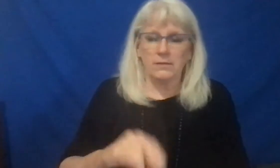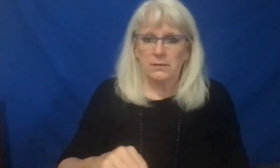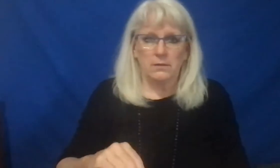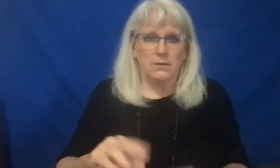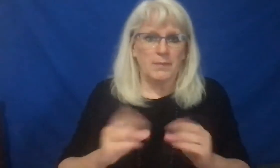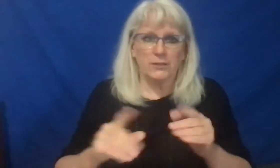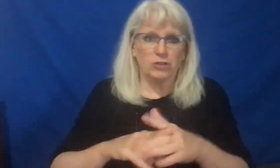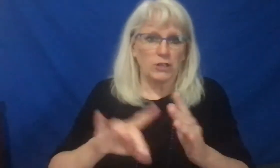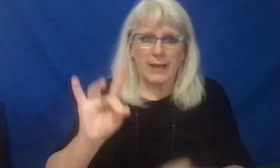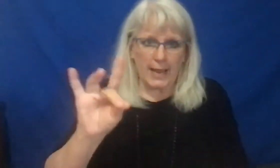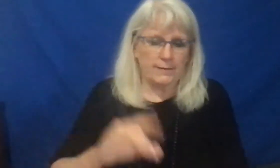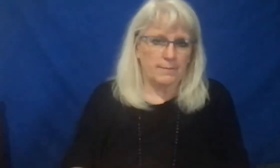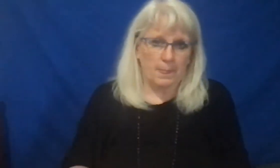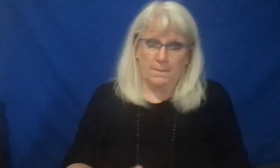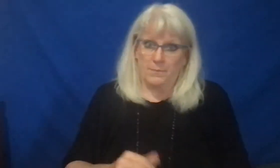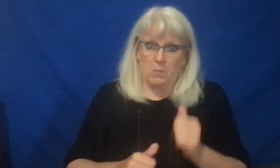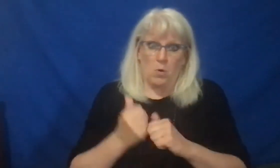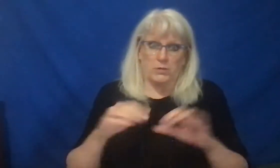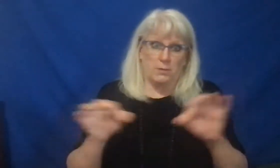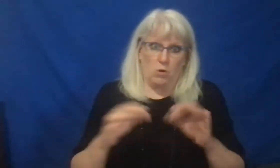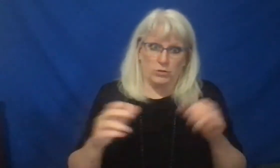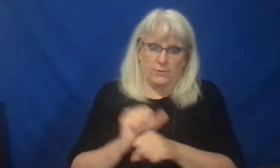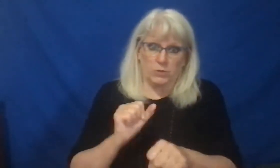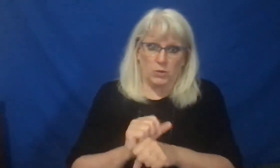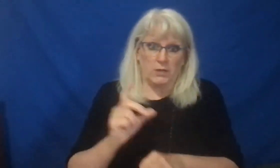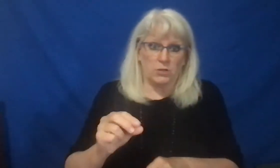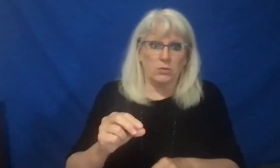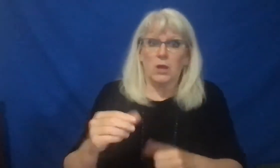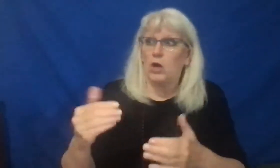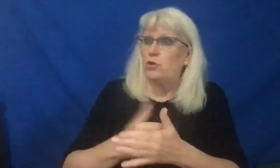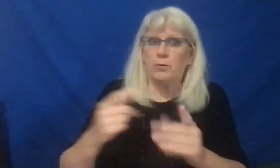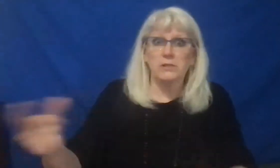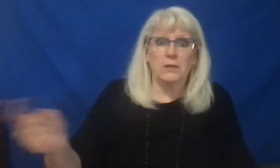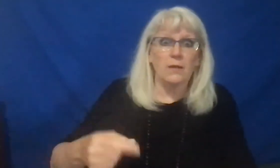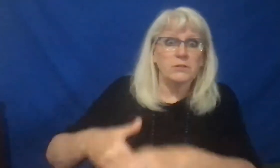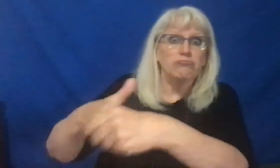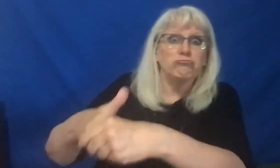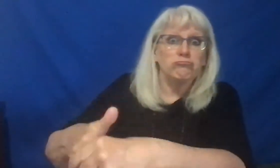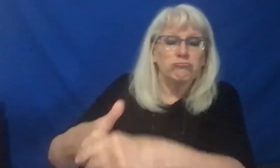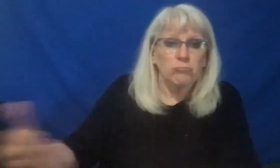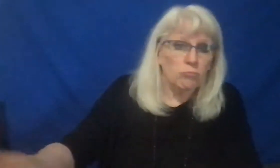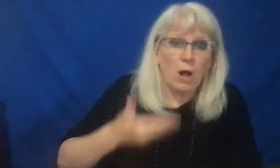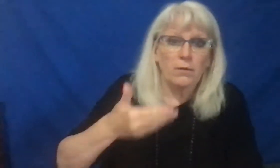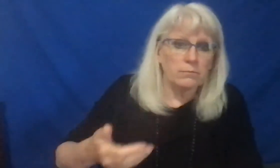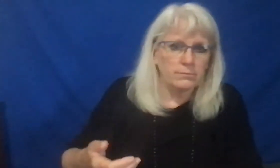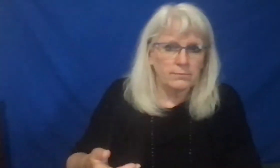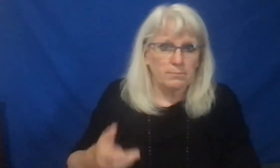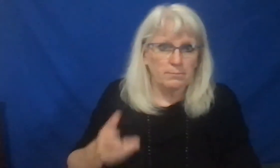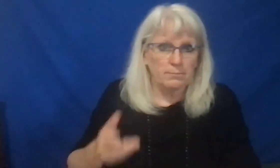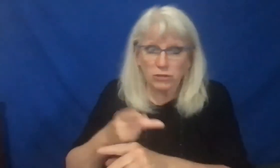like I said, the most important service work I do is reaching out my hand to the newcomer was they walk in the door and making sure that they're the hand of